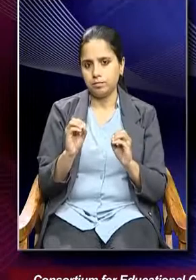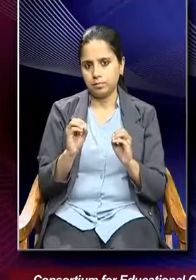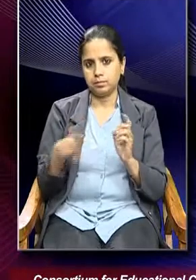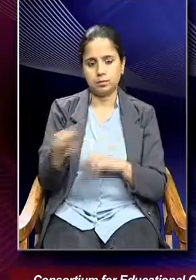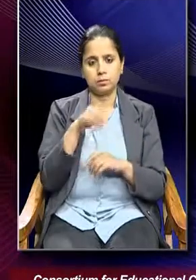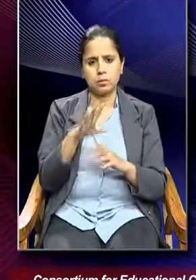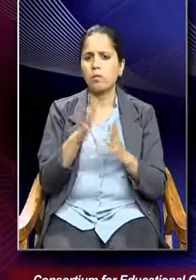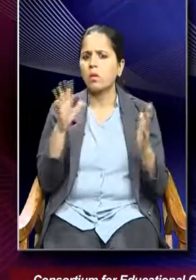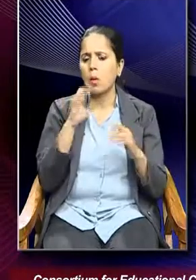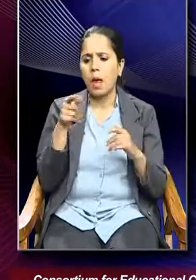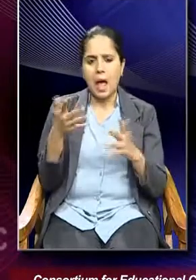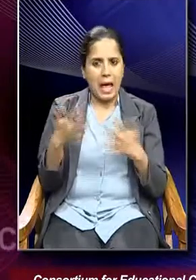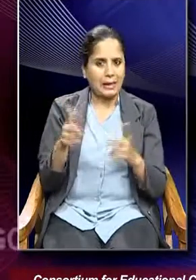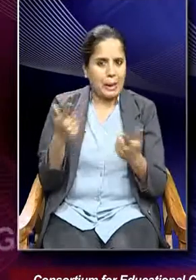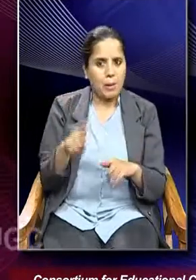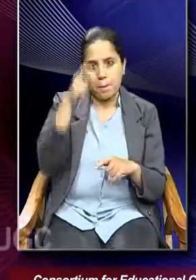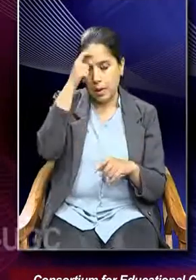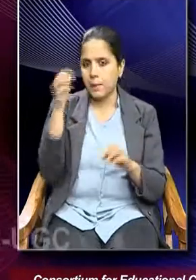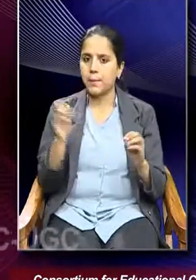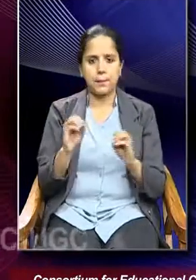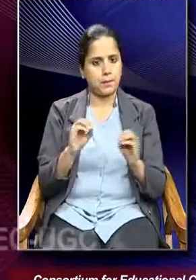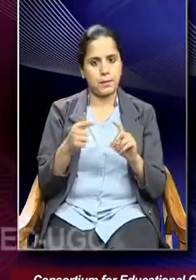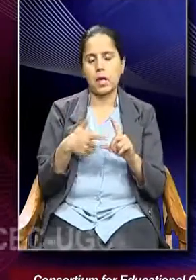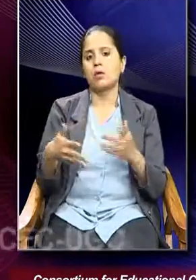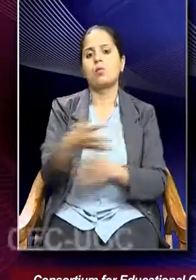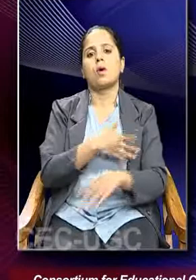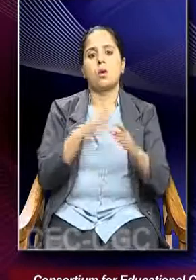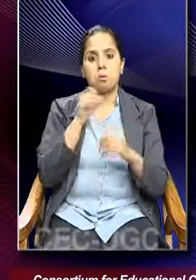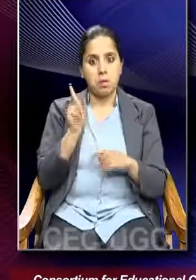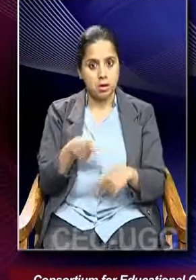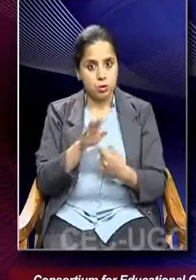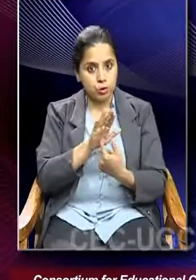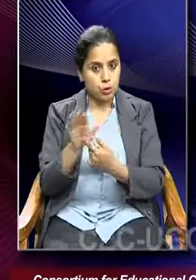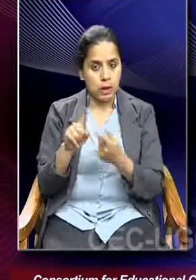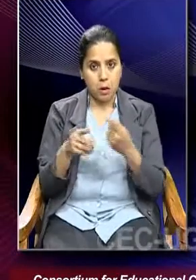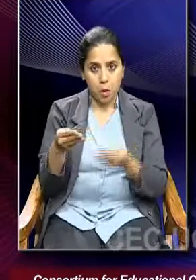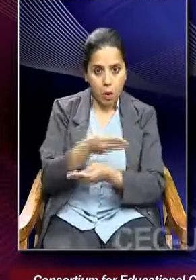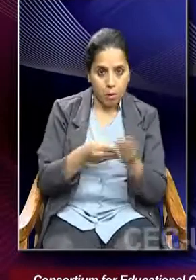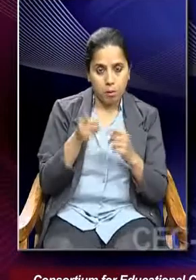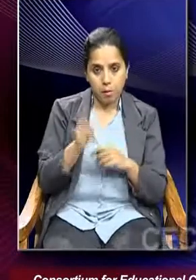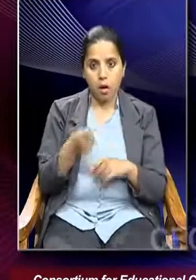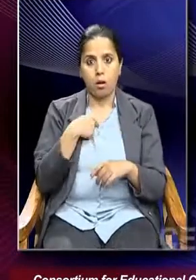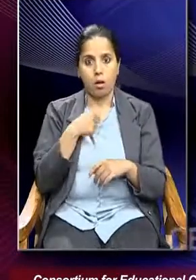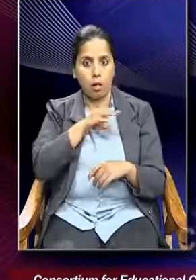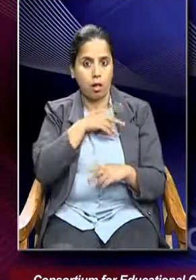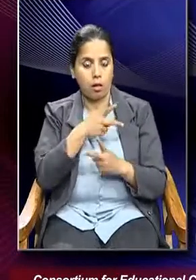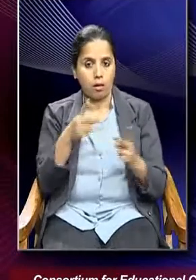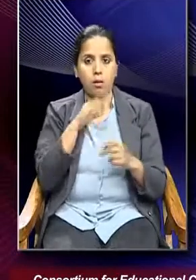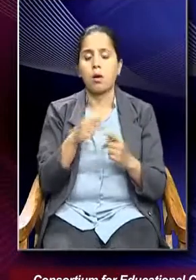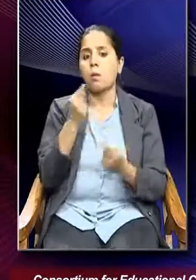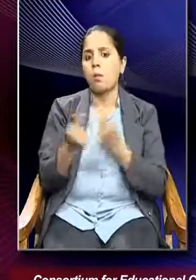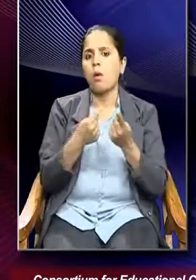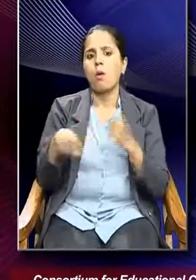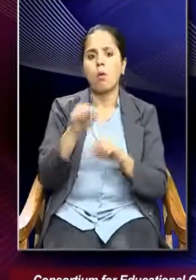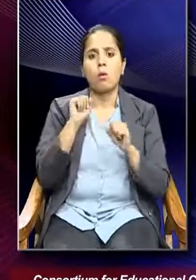is no drawback on the account of environmental performance or economic cost, even if the political vested interests